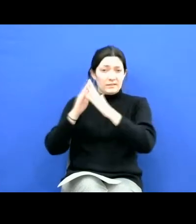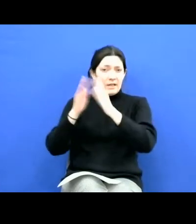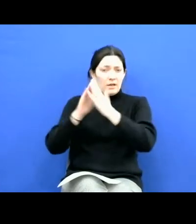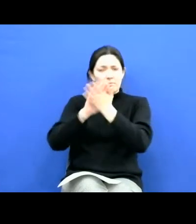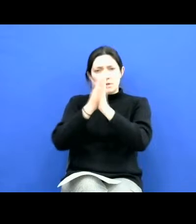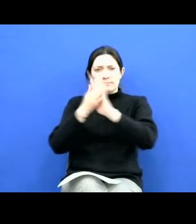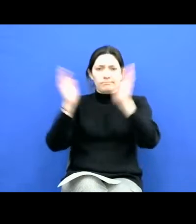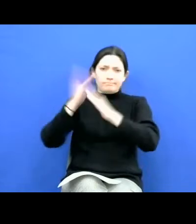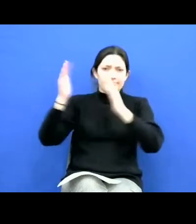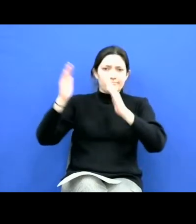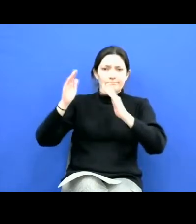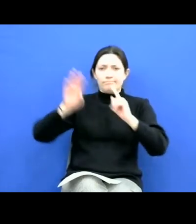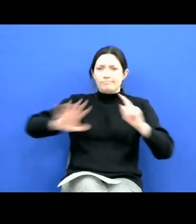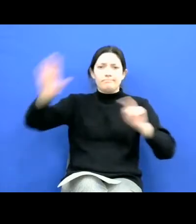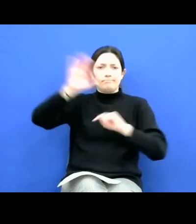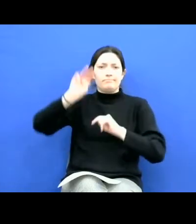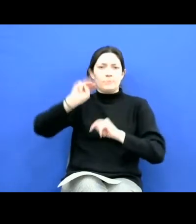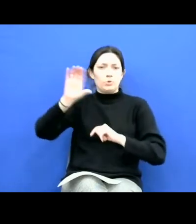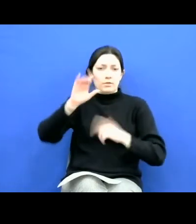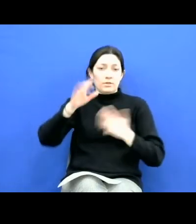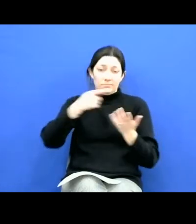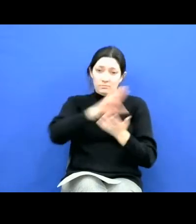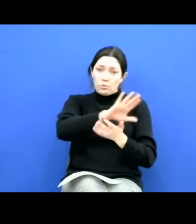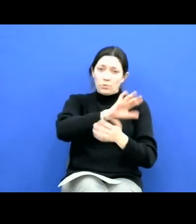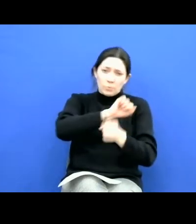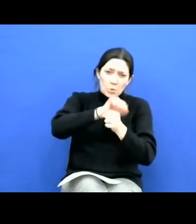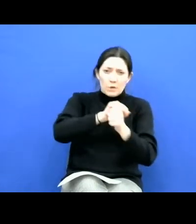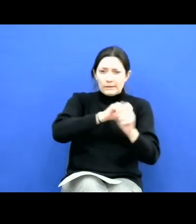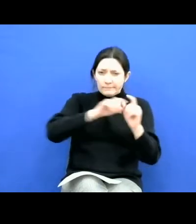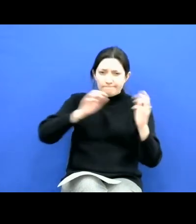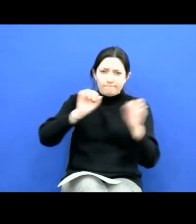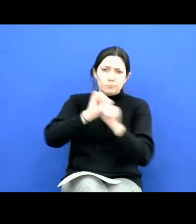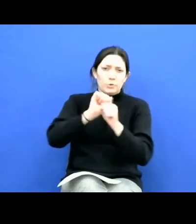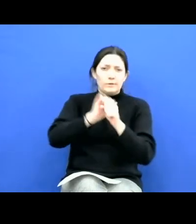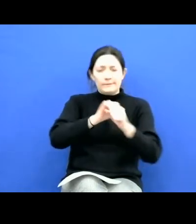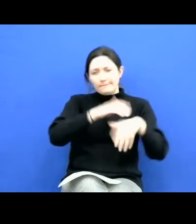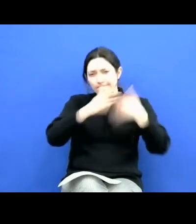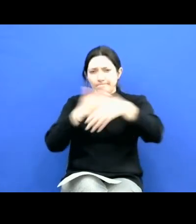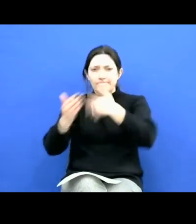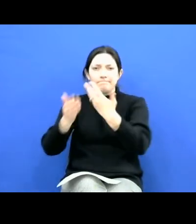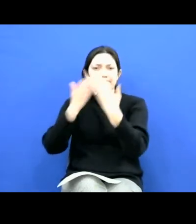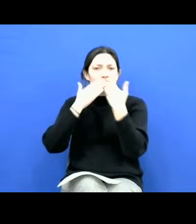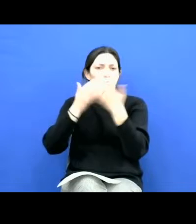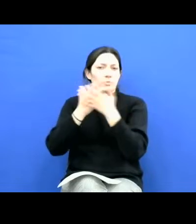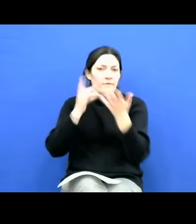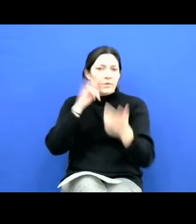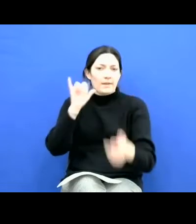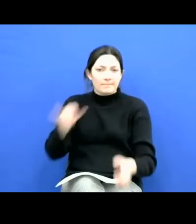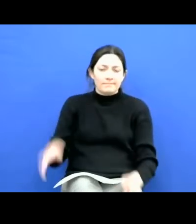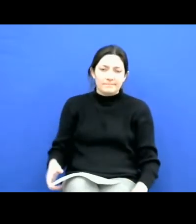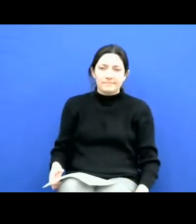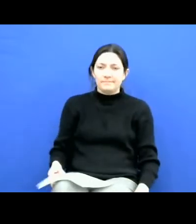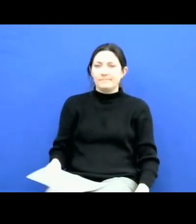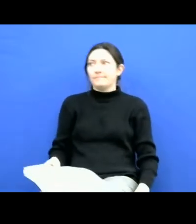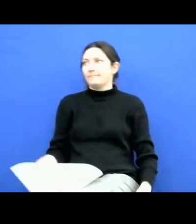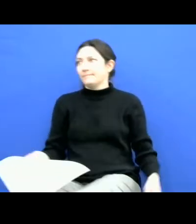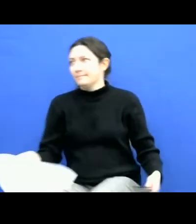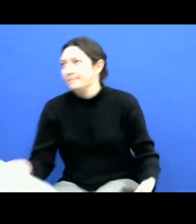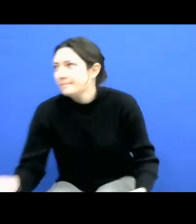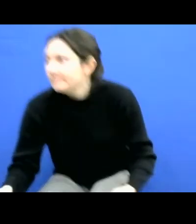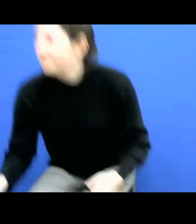in Monroe County. Thank you so much for all your dedication and hard work. Thank you. Yeah,